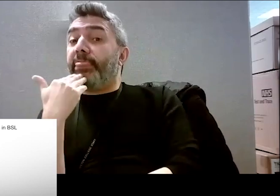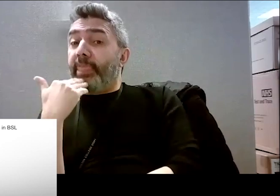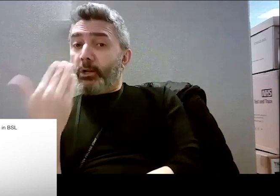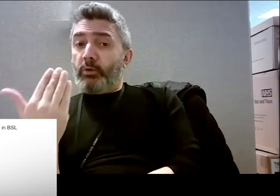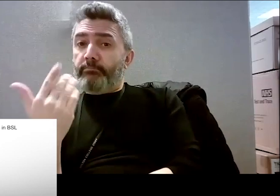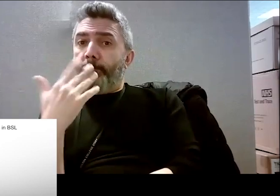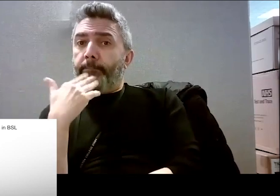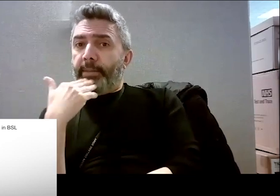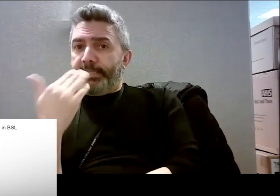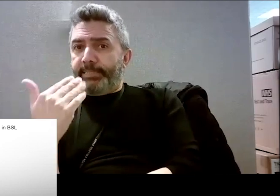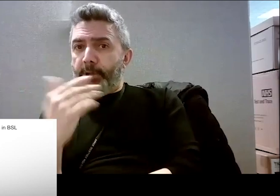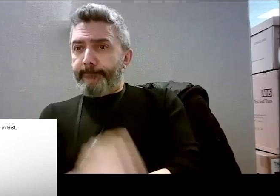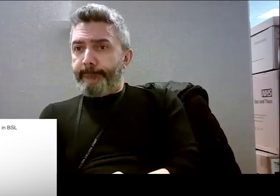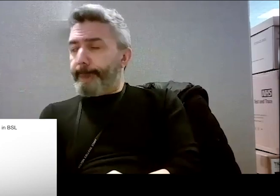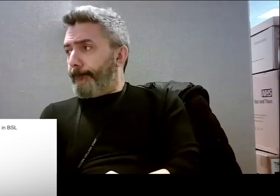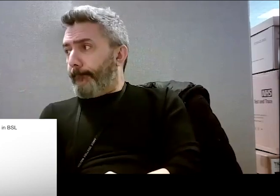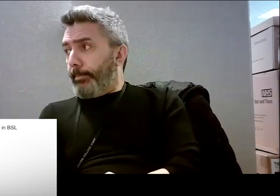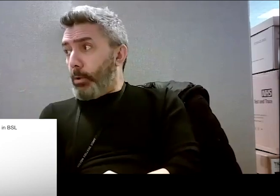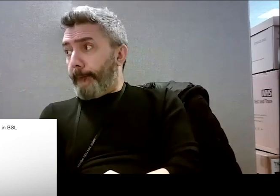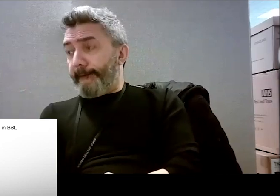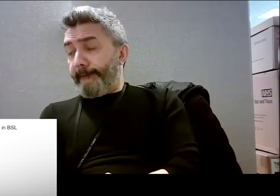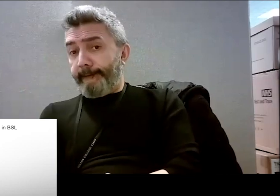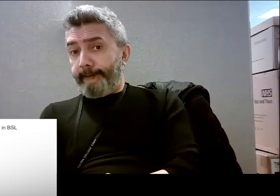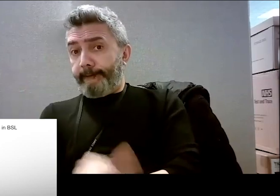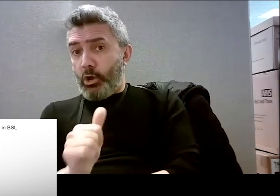it? Okay, and we got thank you and please.